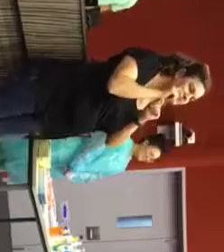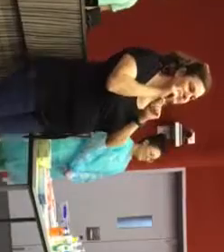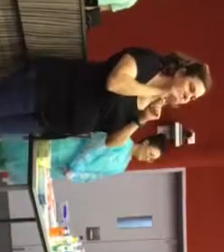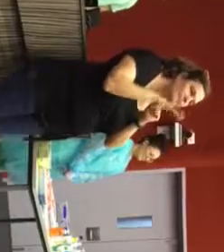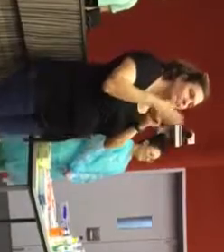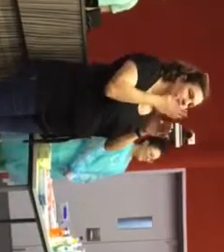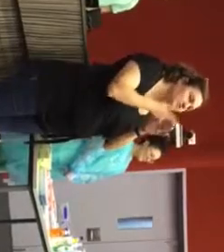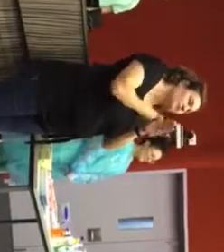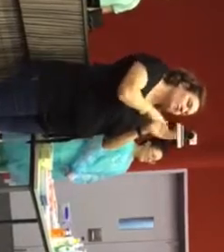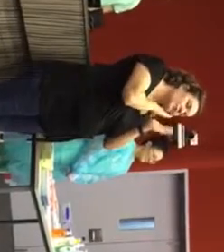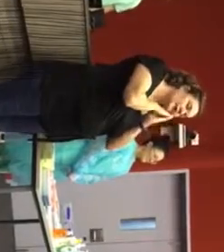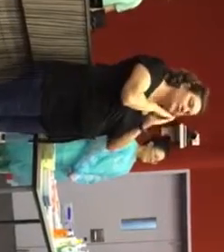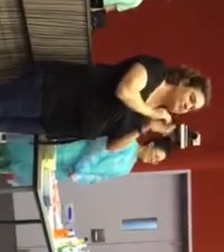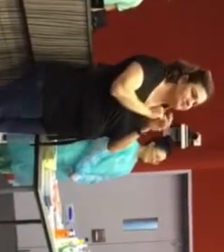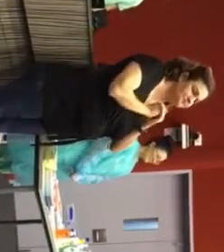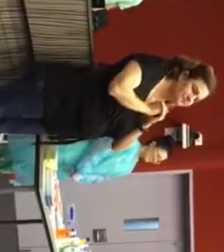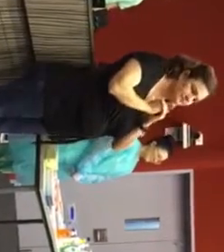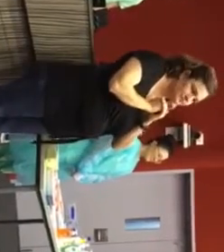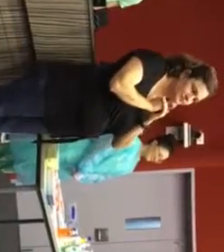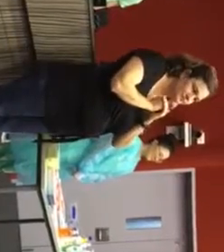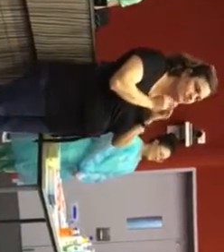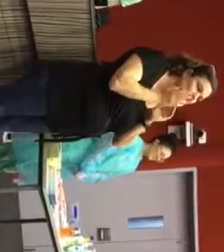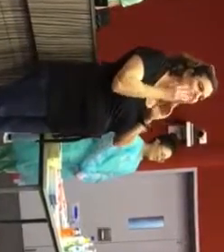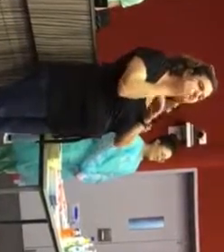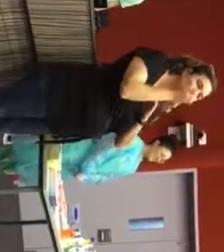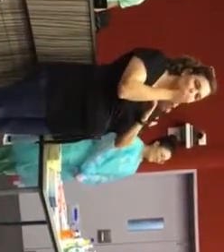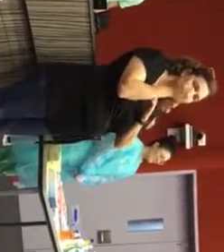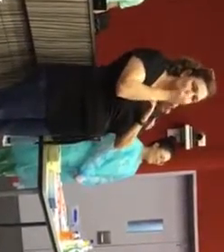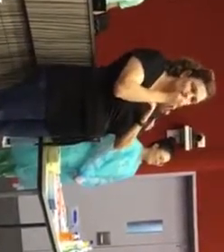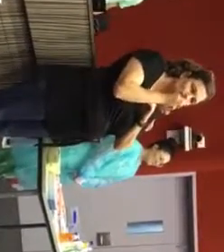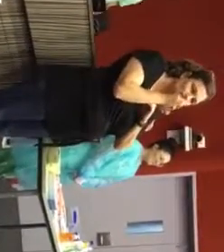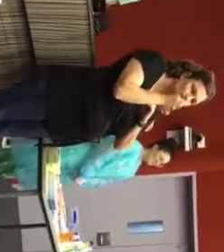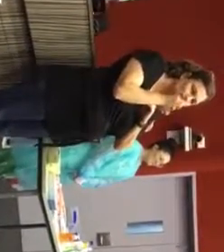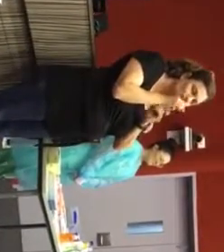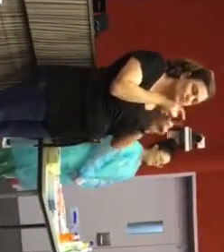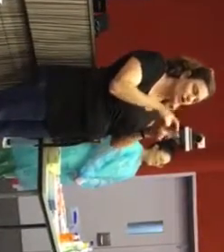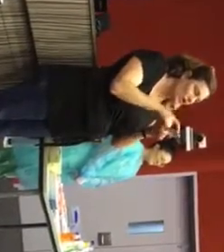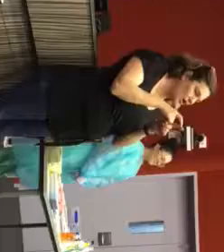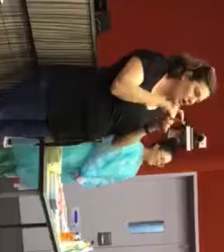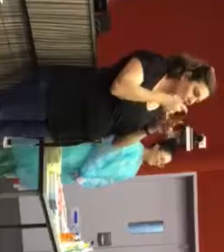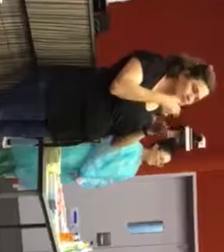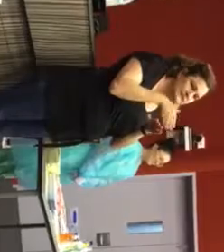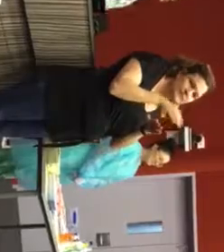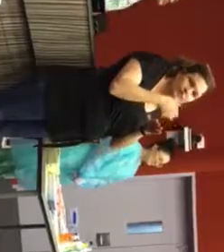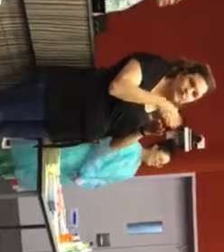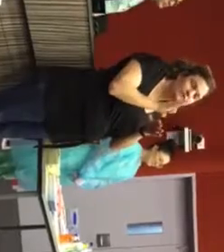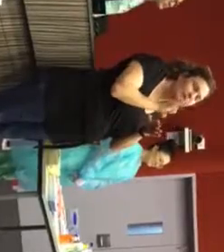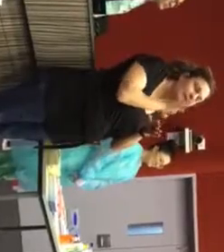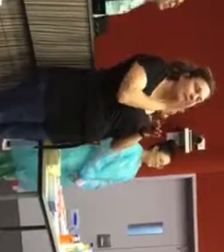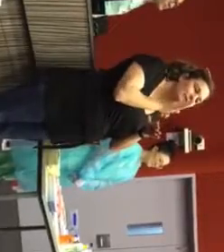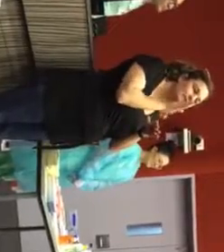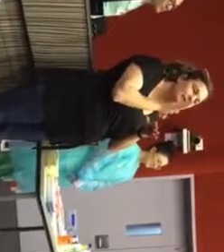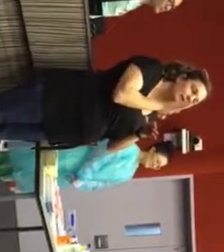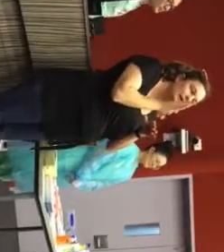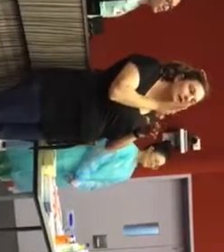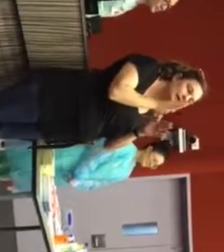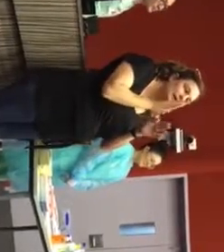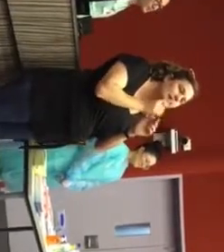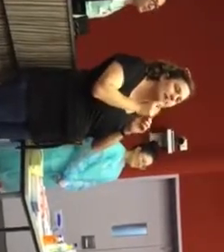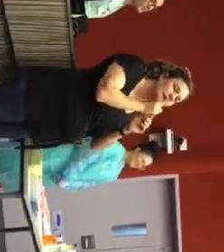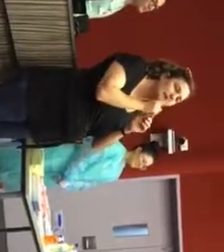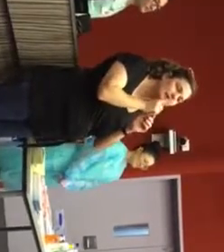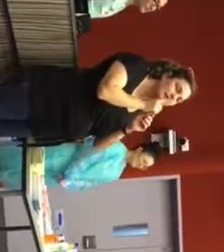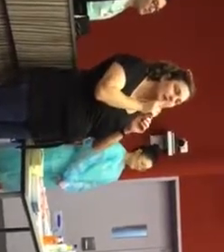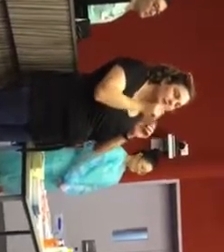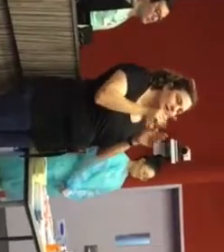going to bed, just because even when we brush our teeth, it's very hard to get rid of things in between our teeth. So what the floss